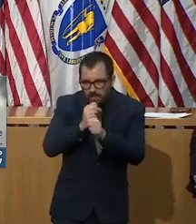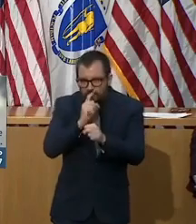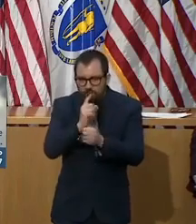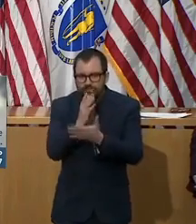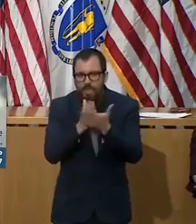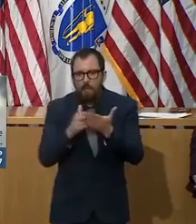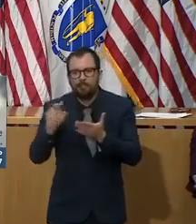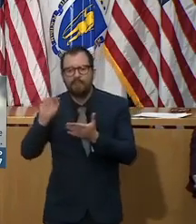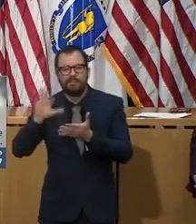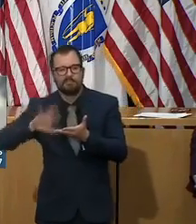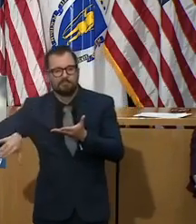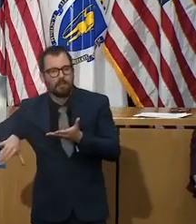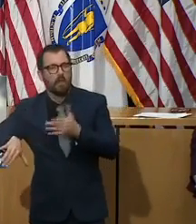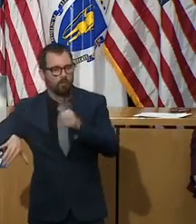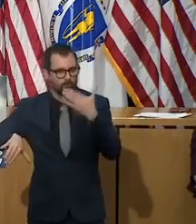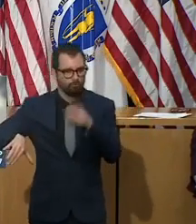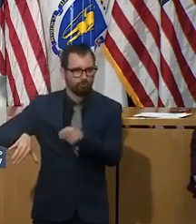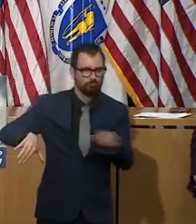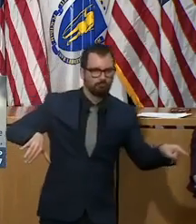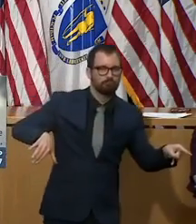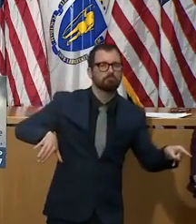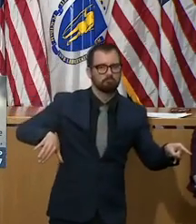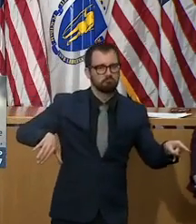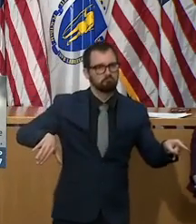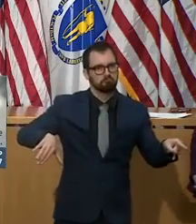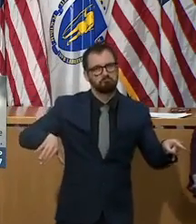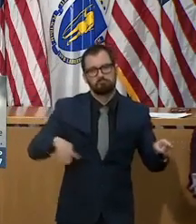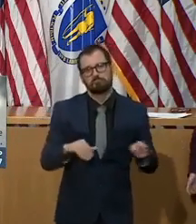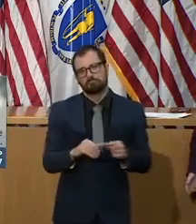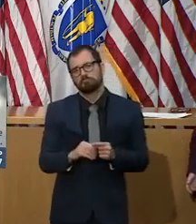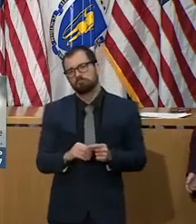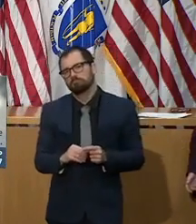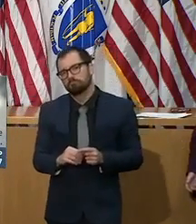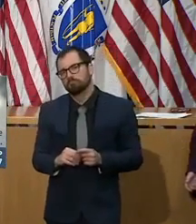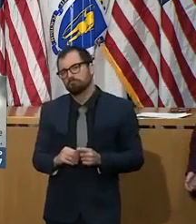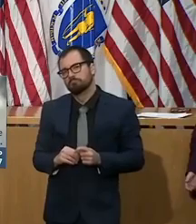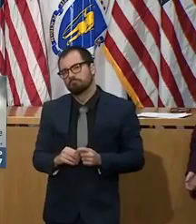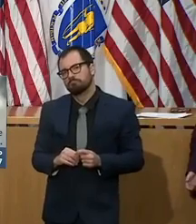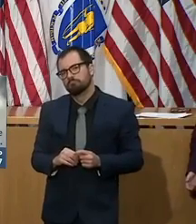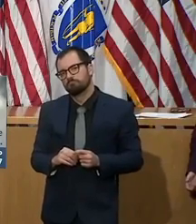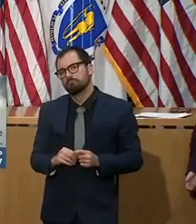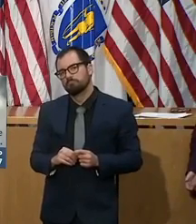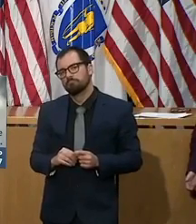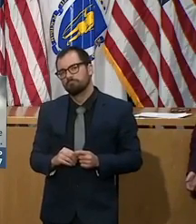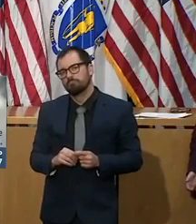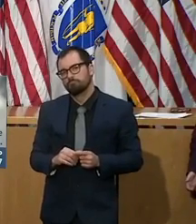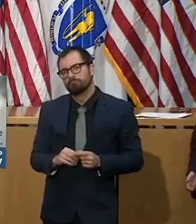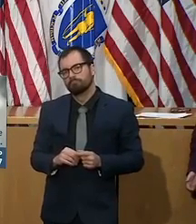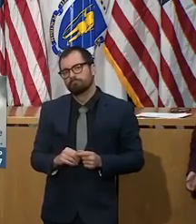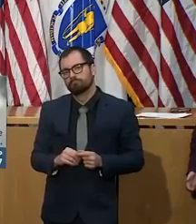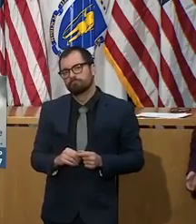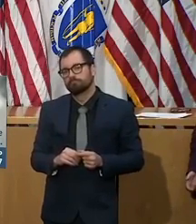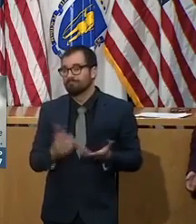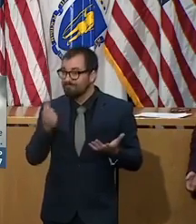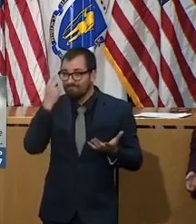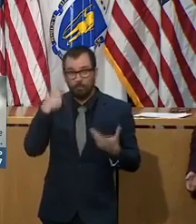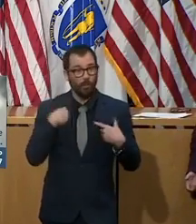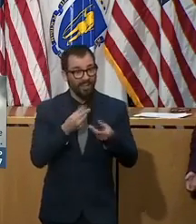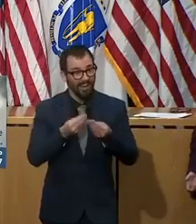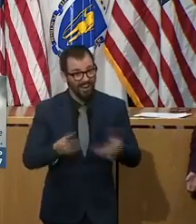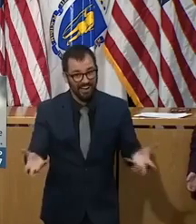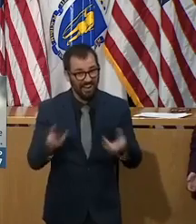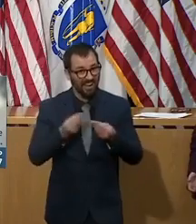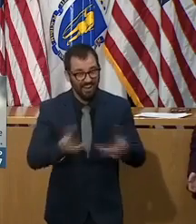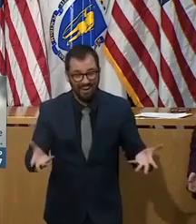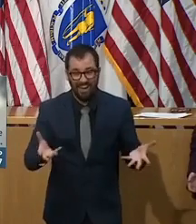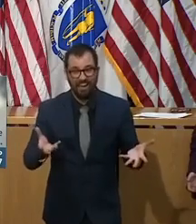nothing. And I think in many respects, from our point of view, testing them, figuring out what the results